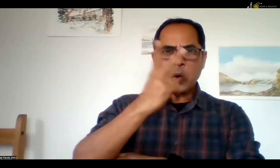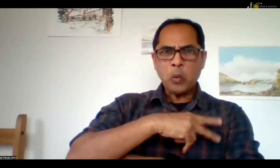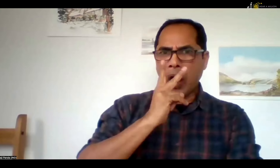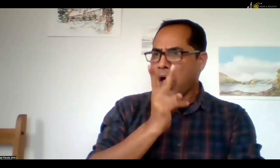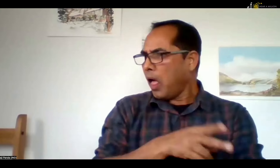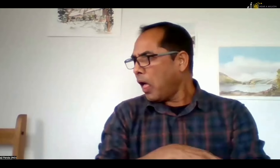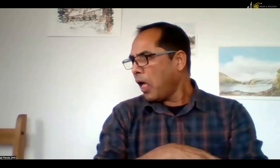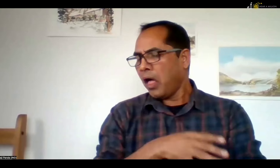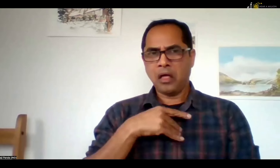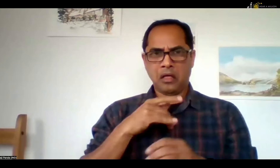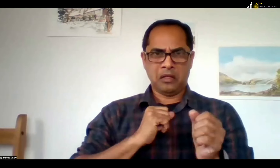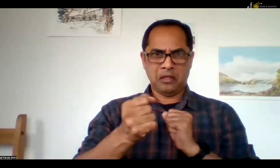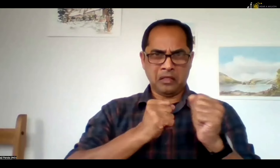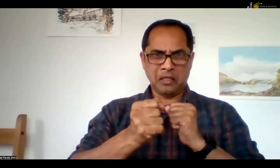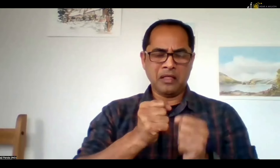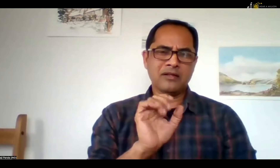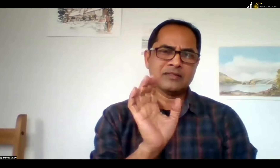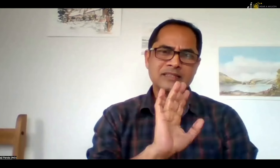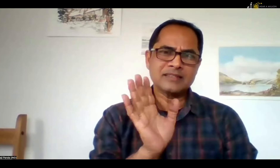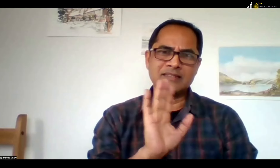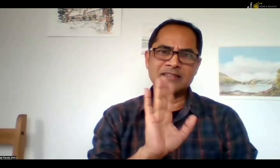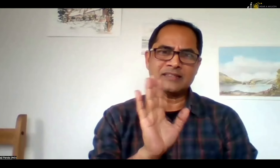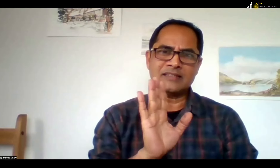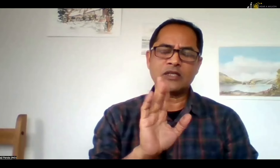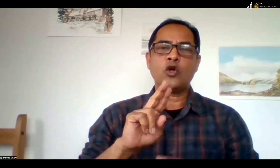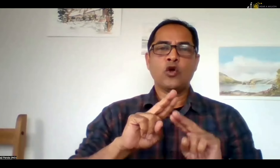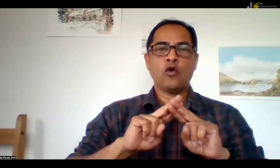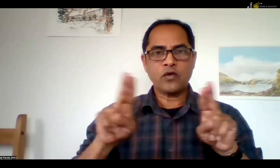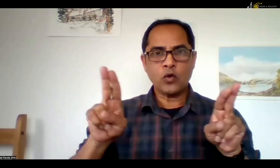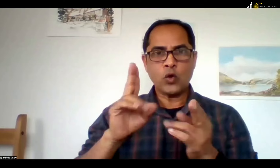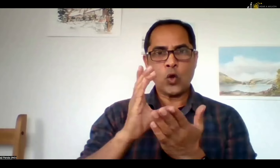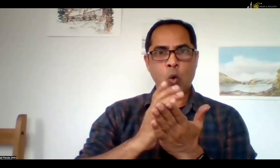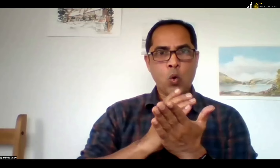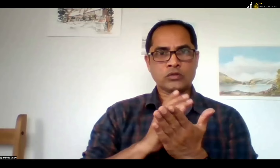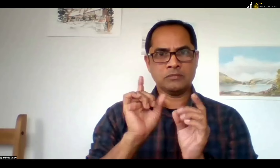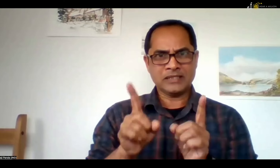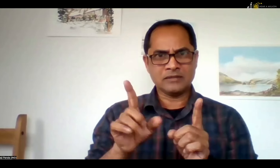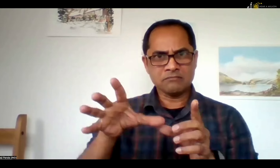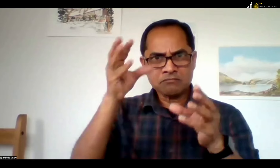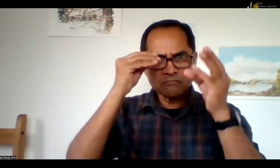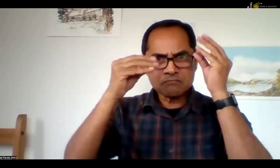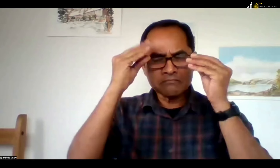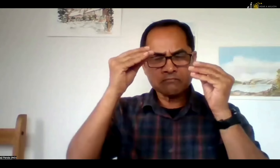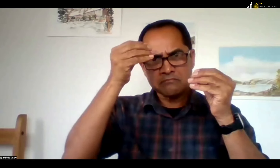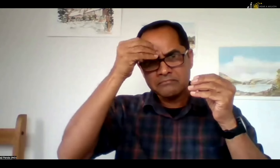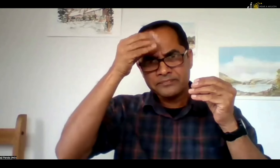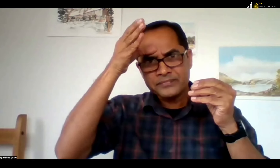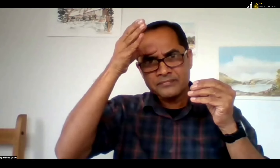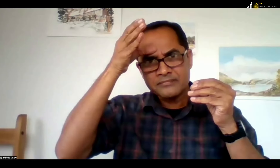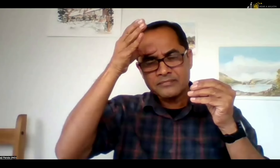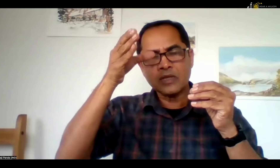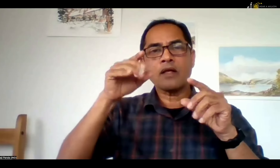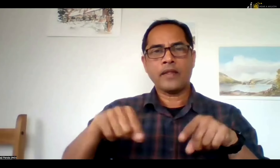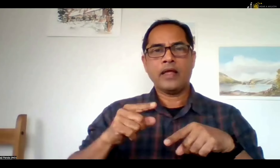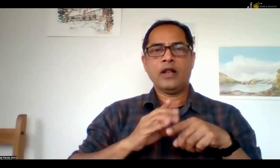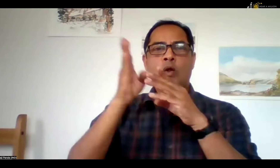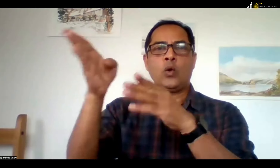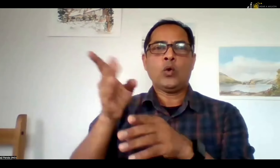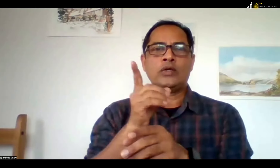course and study it in depth. It doesn't in 2 days you just don't learn how to